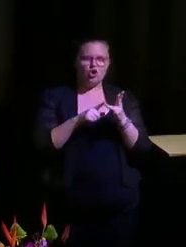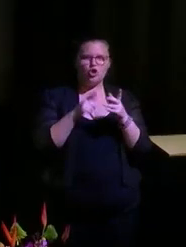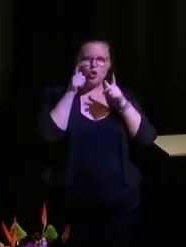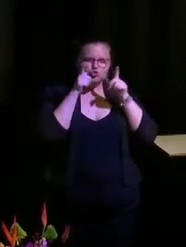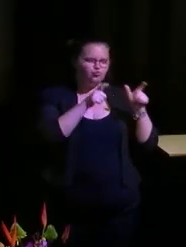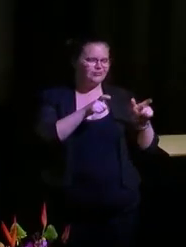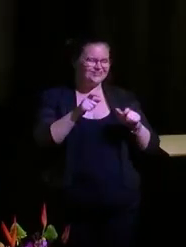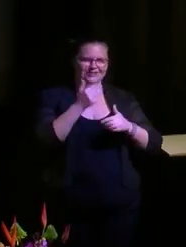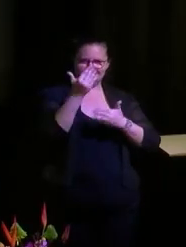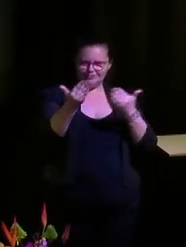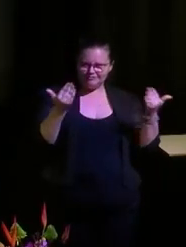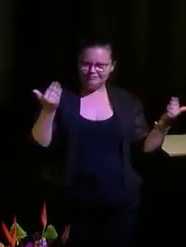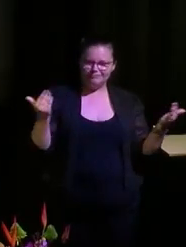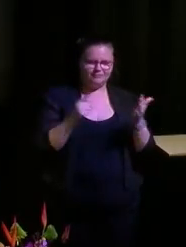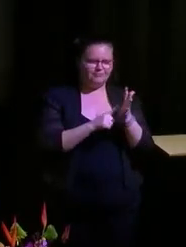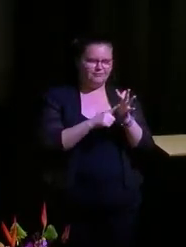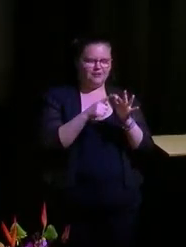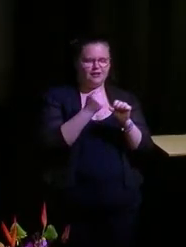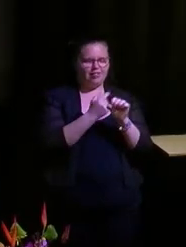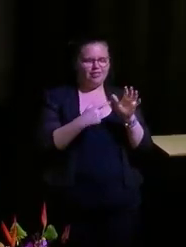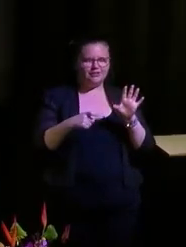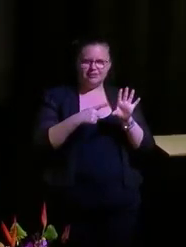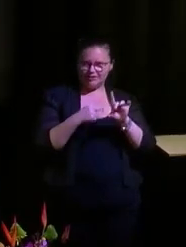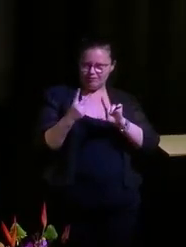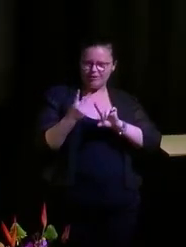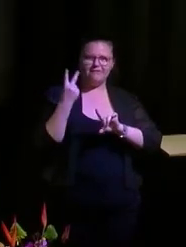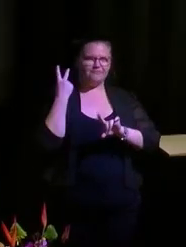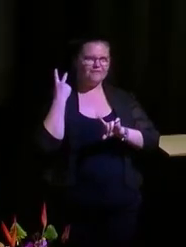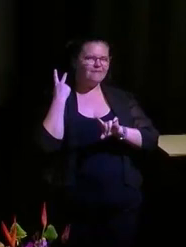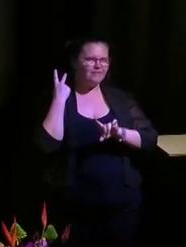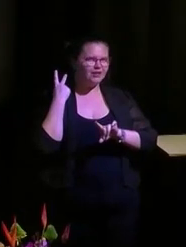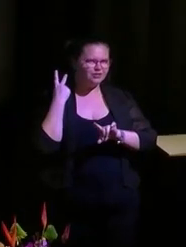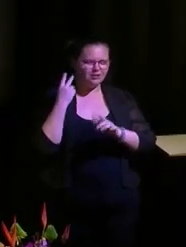exhibition, Legacy Reflections on Mabo, which premiered in Townsville in